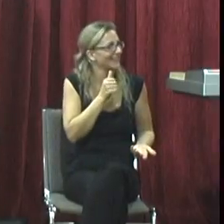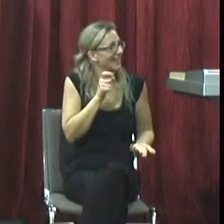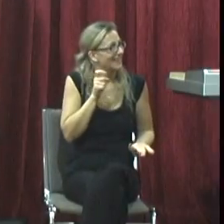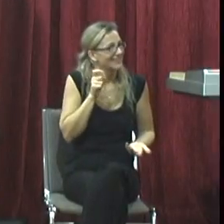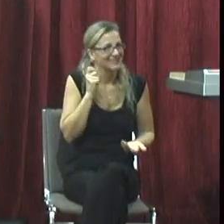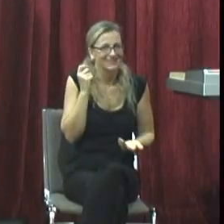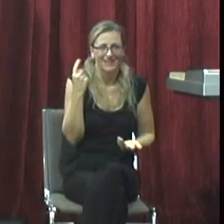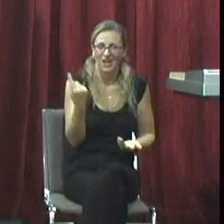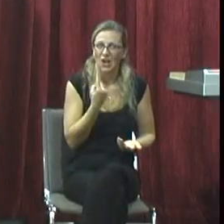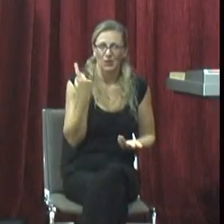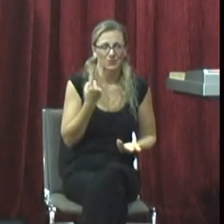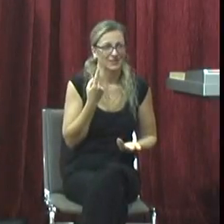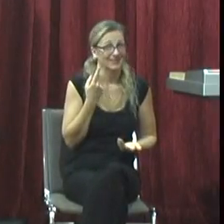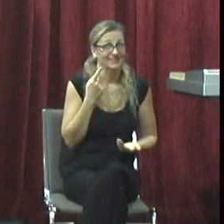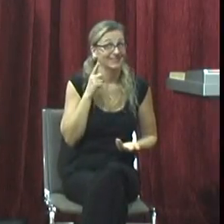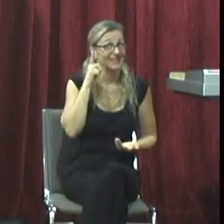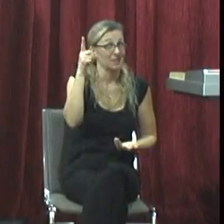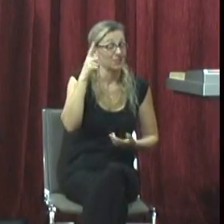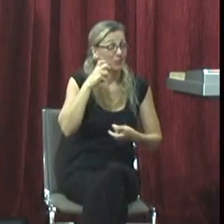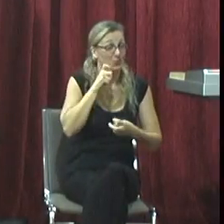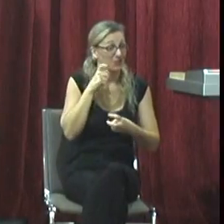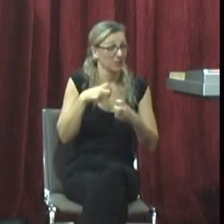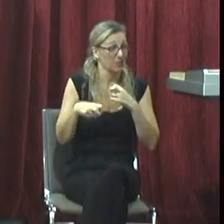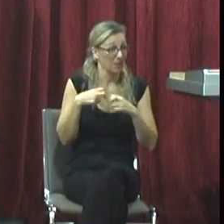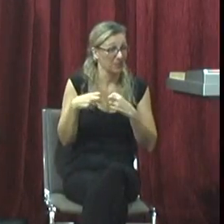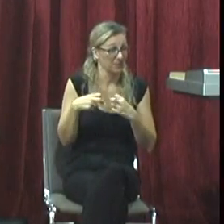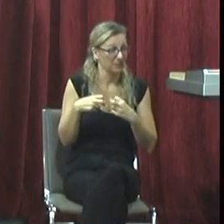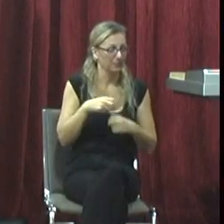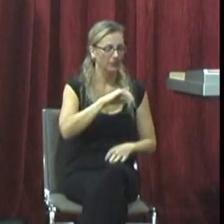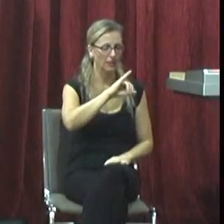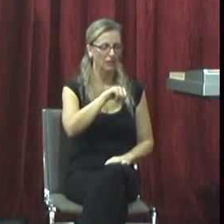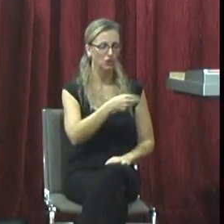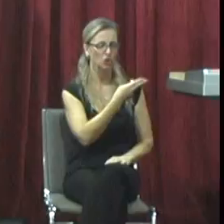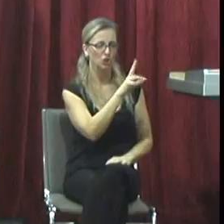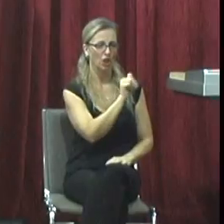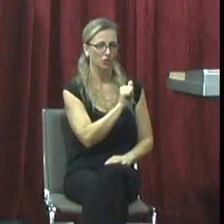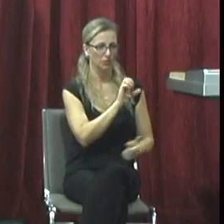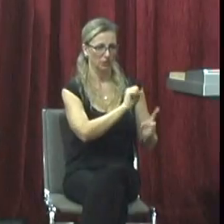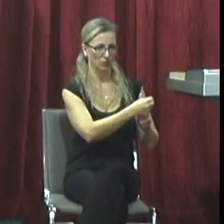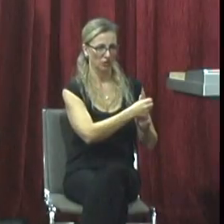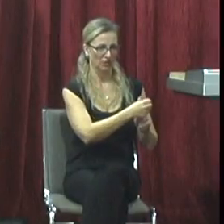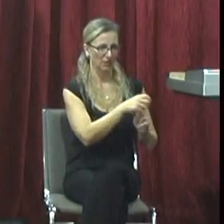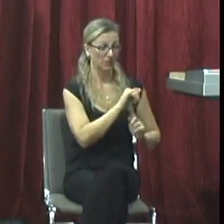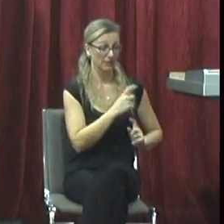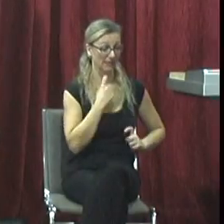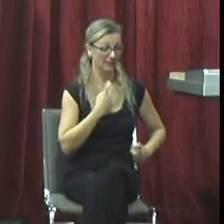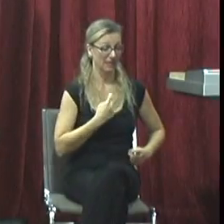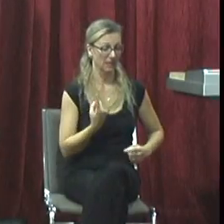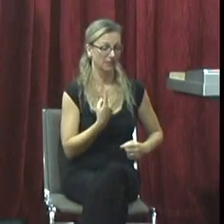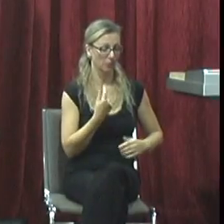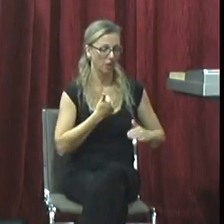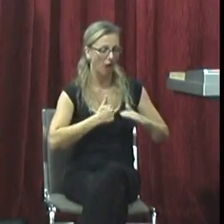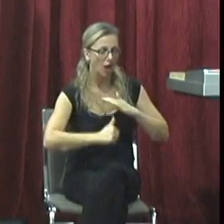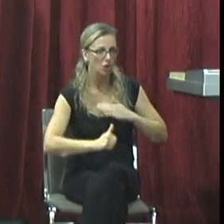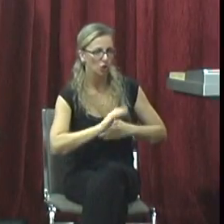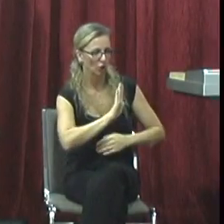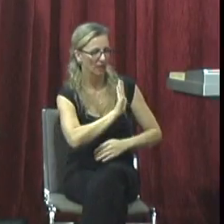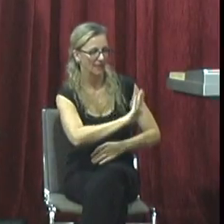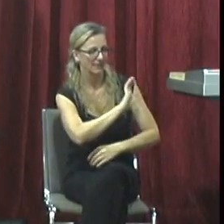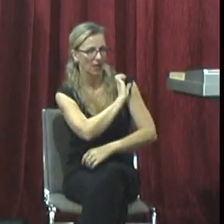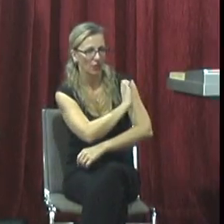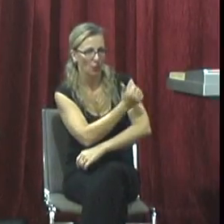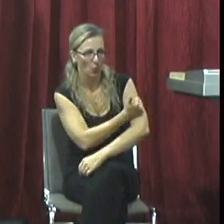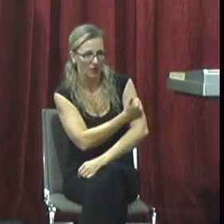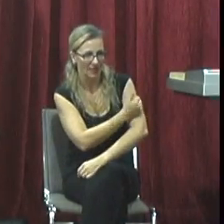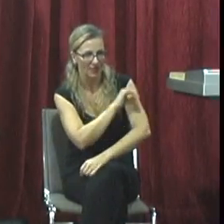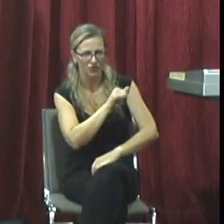problem. In Joshua's case, now this is interesting, it was the sin of someone under his authority. He didn't